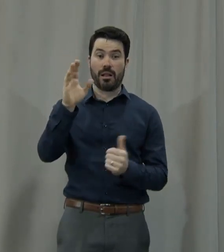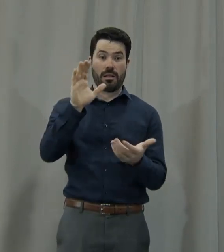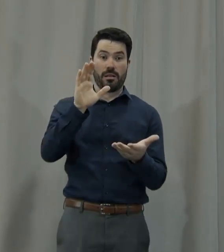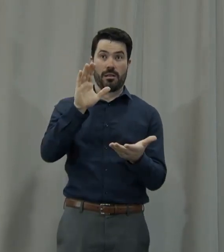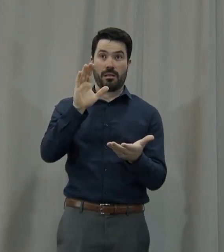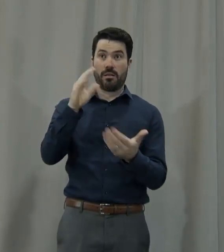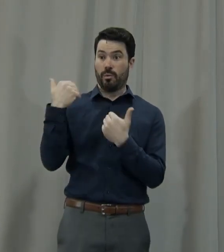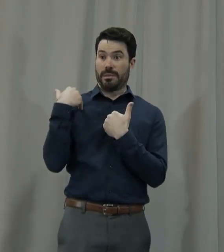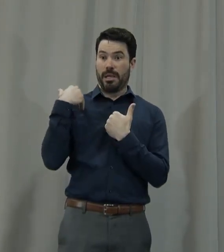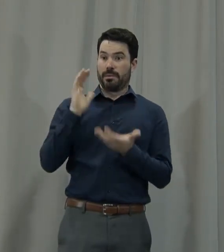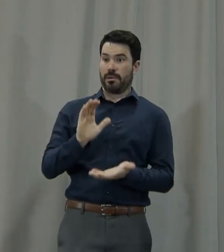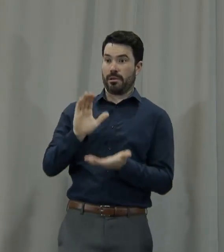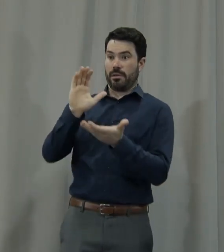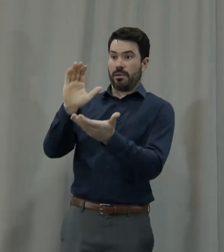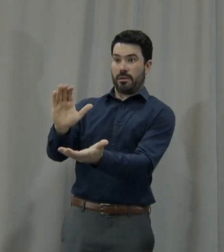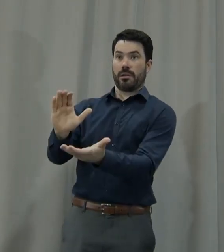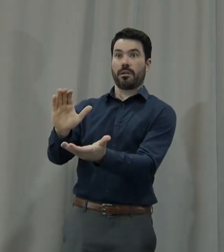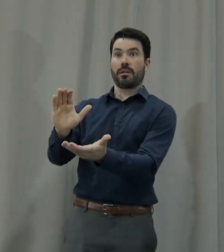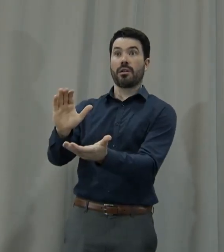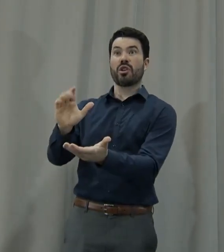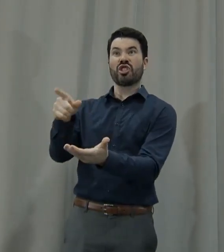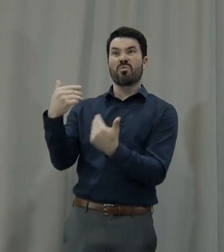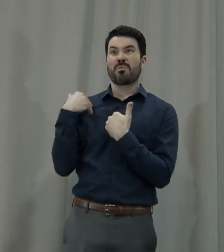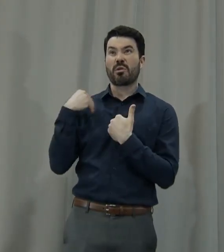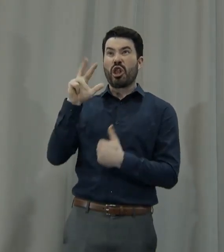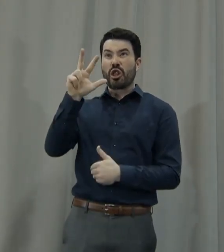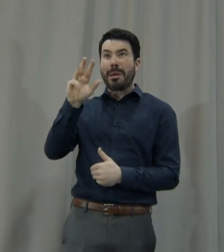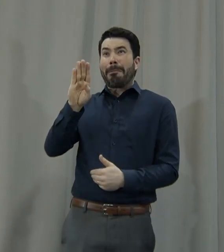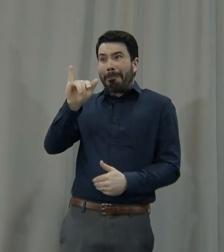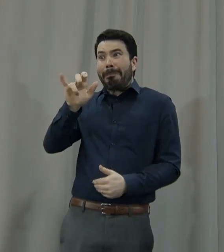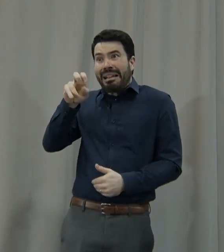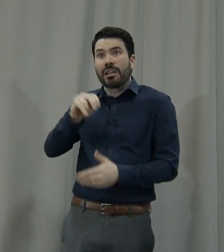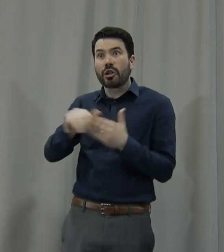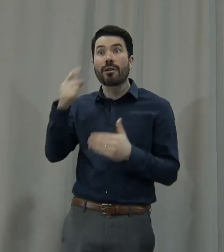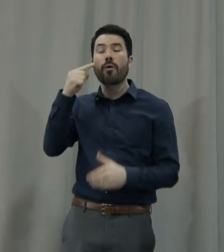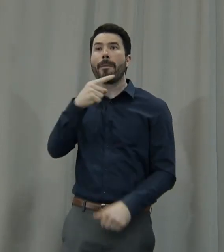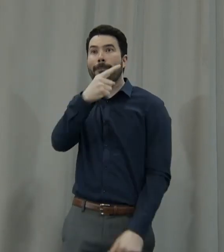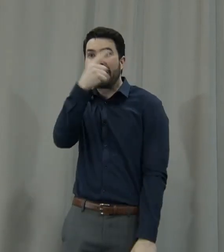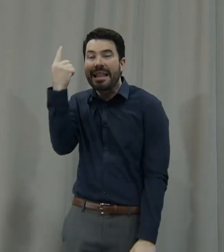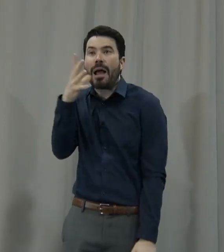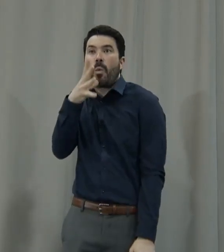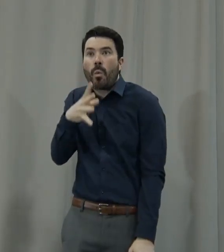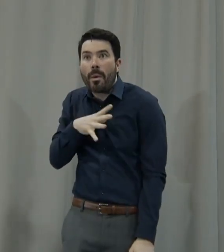billion to a black woman-owned firm. Did you?